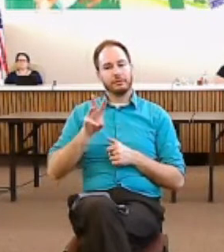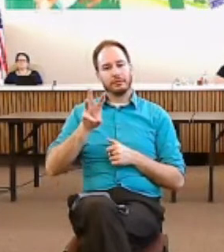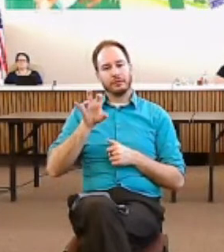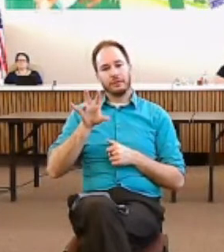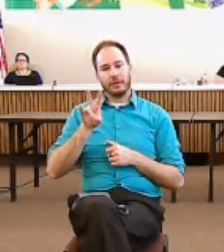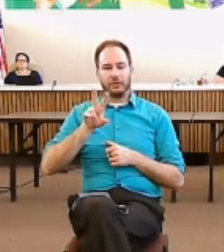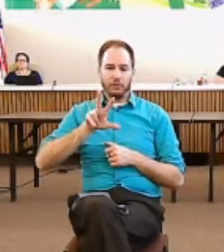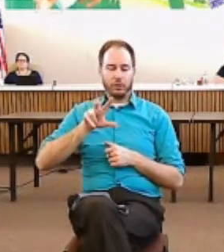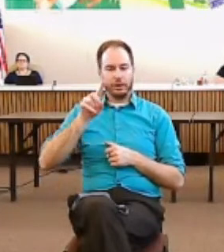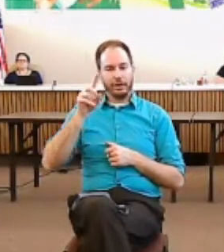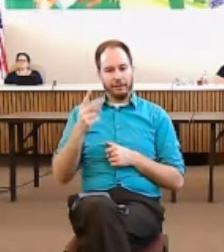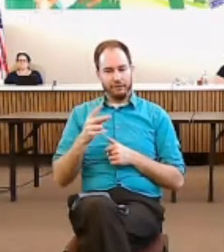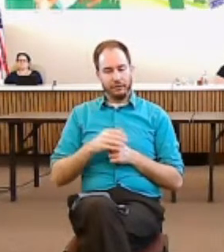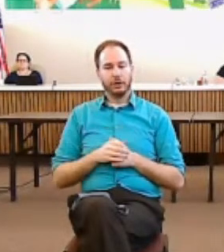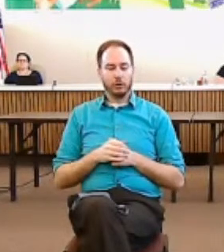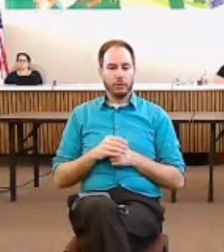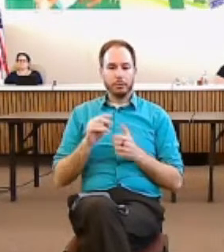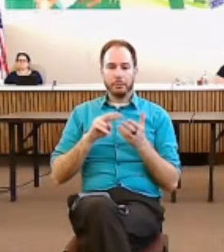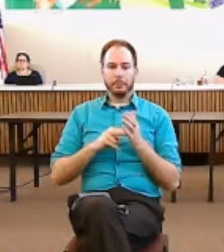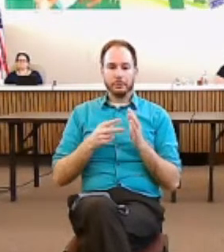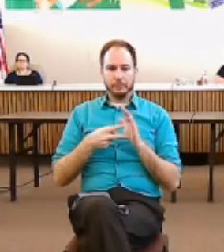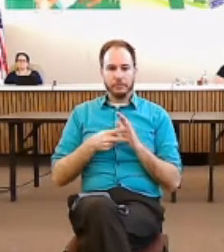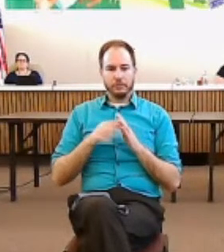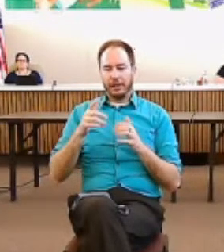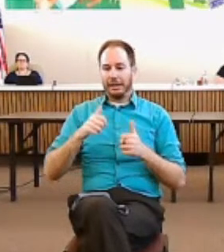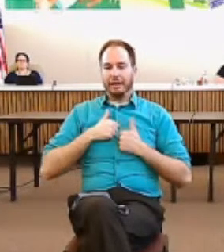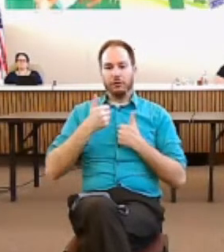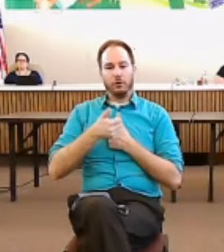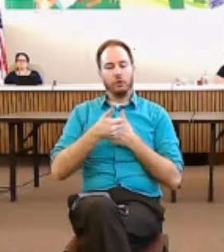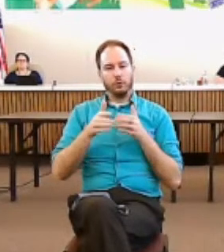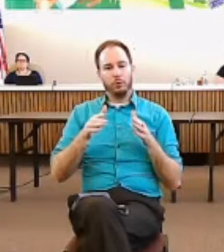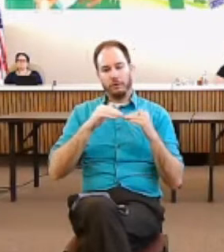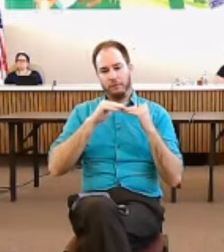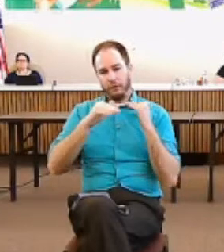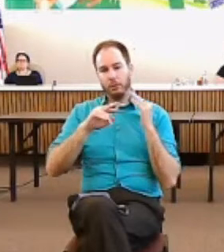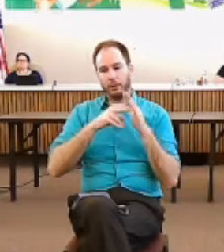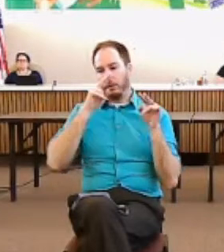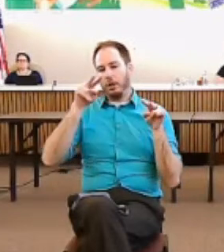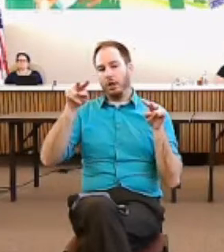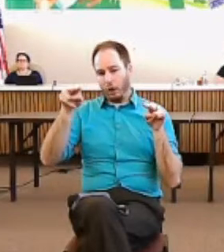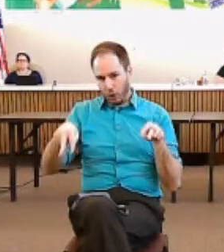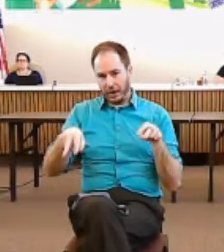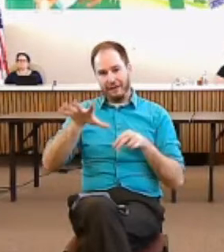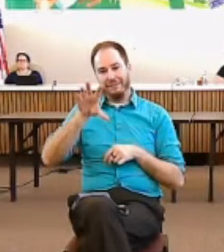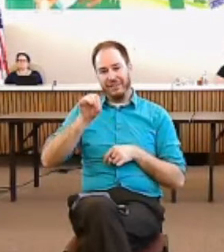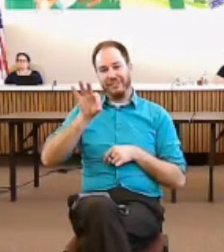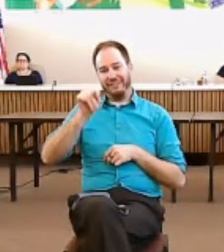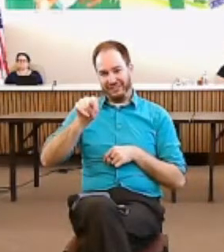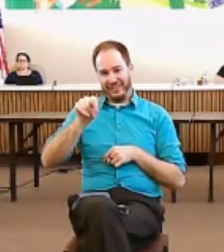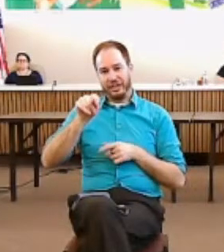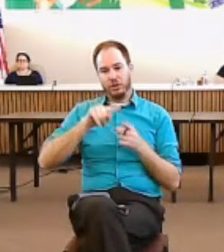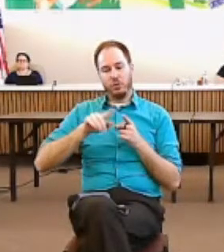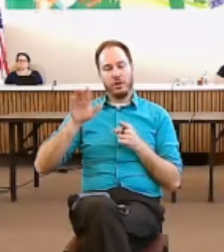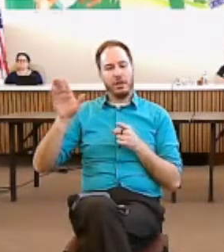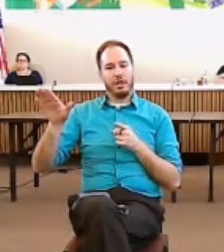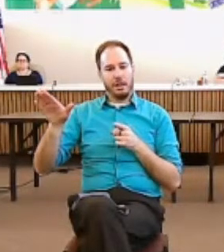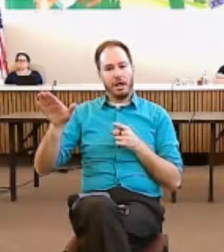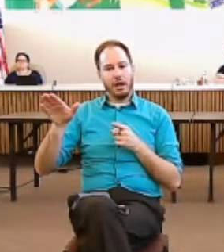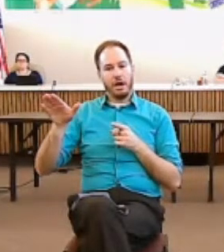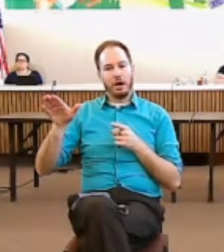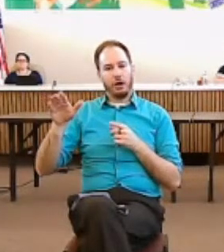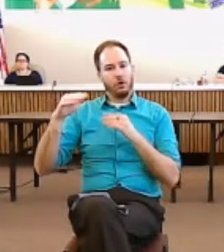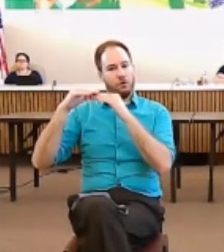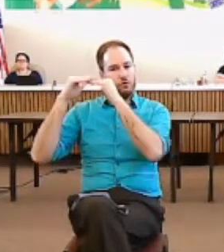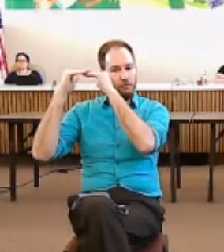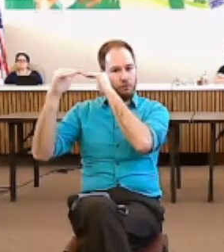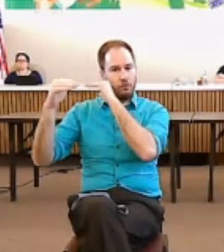673 and a half feet. 673. So you'd be. That's my living room floor. You'd be looking down 50 feet downward to the rooftop. Yeah,